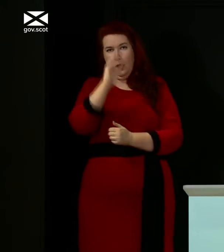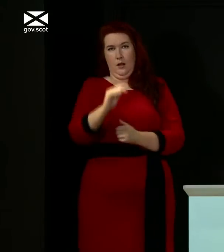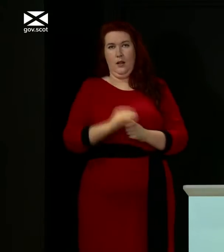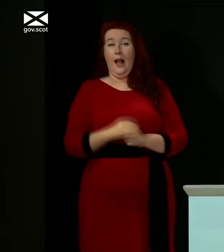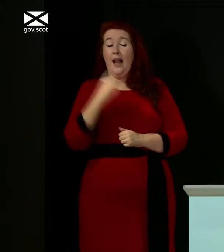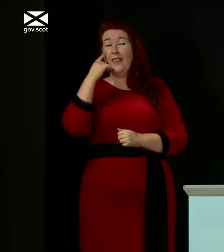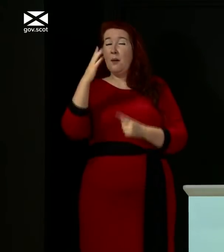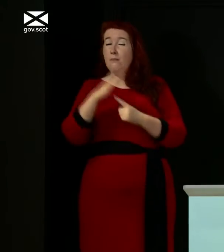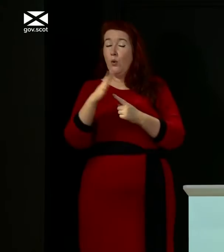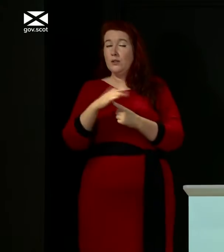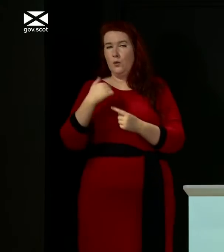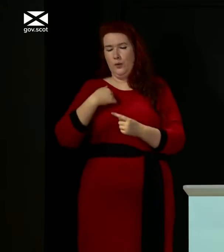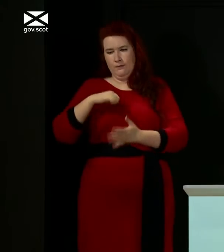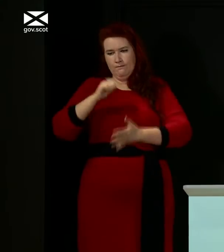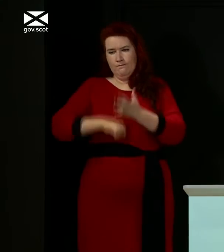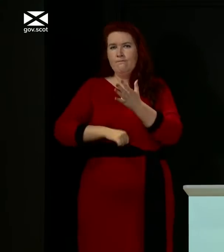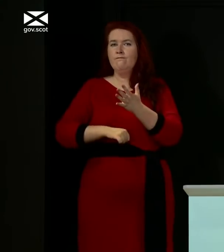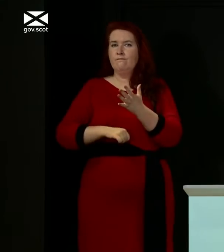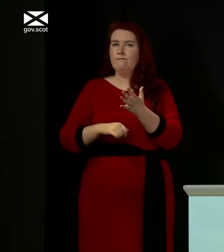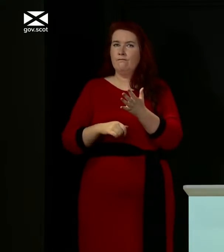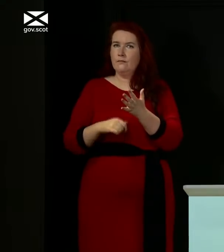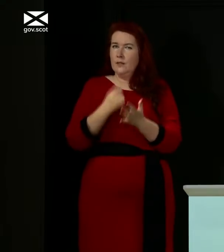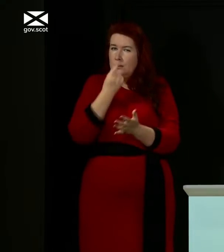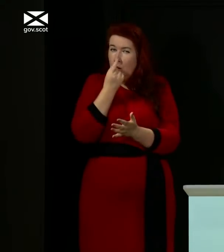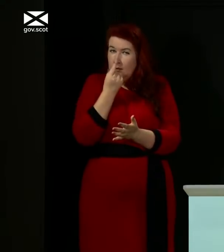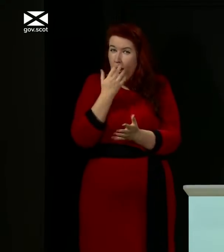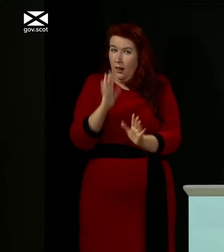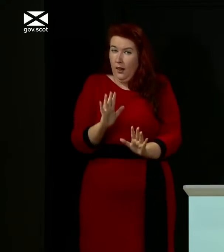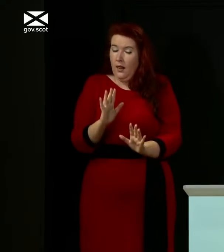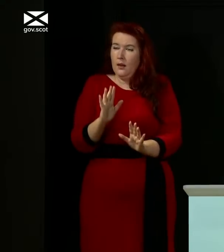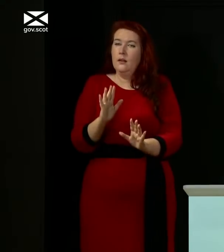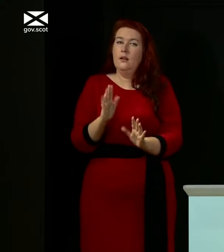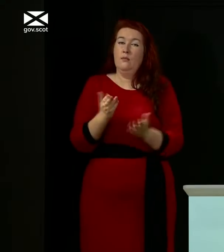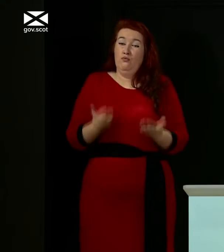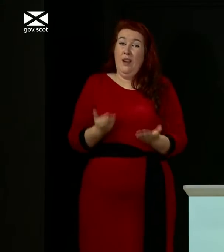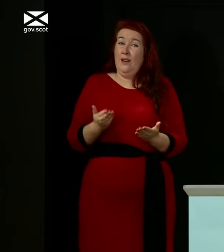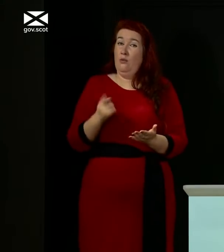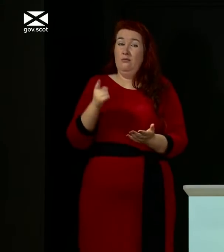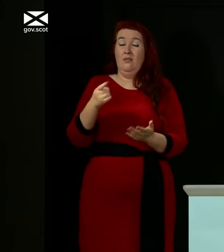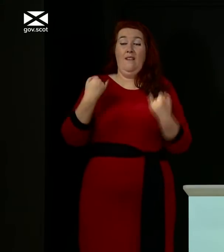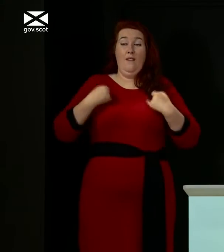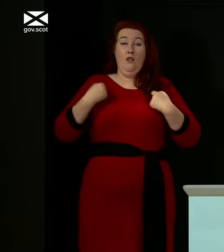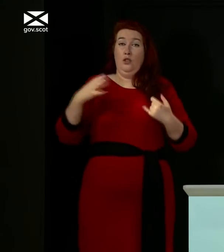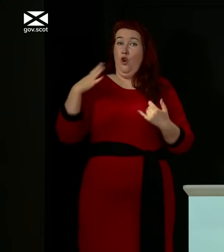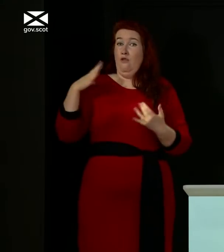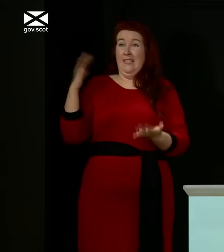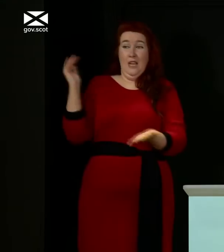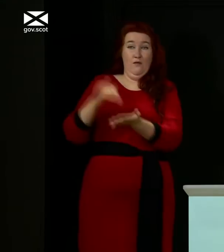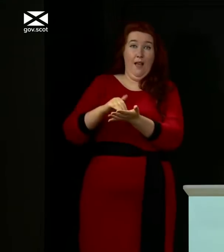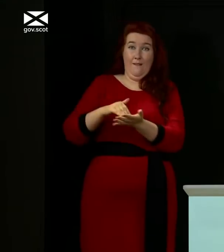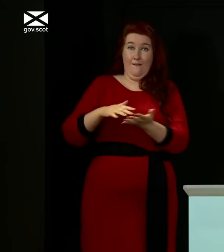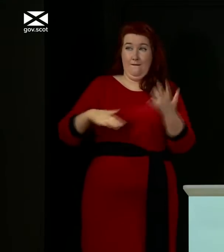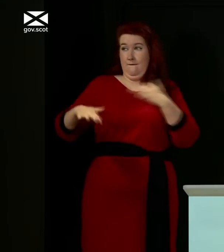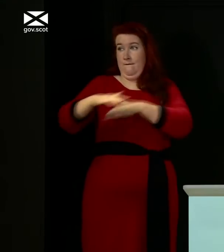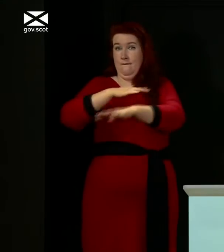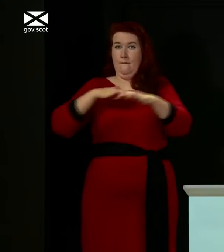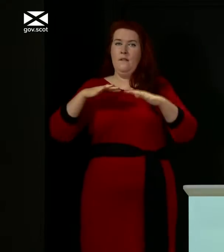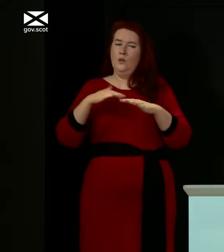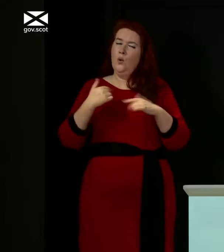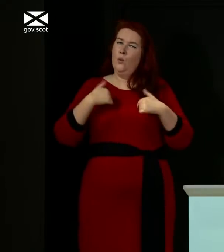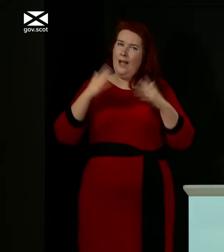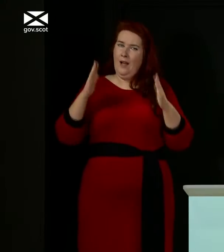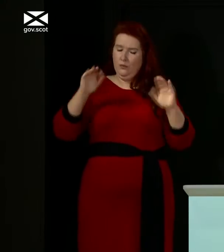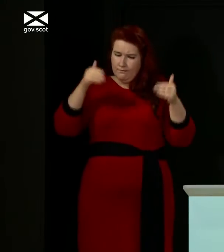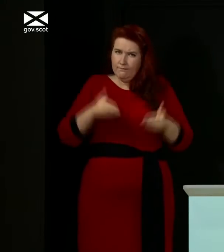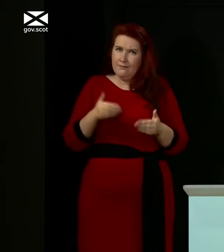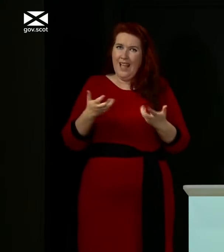as possible. But right now, this virus is in the country already. So our focus has to be on what we have to do right